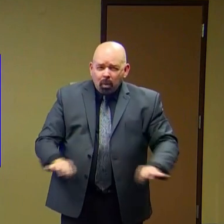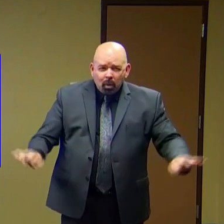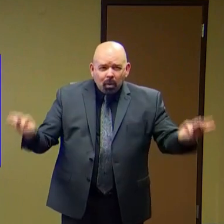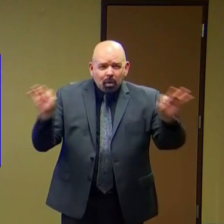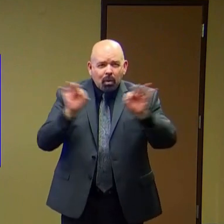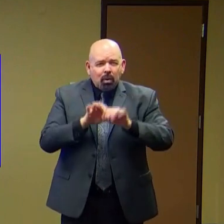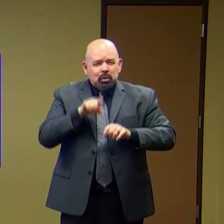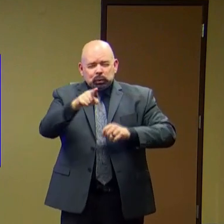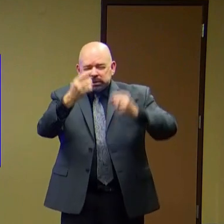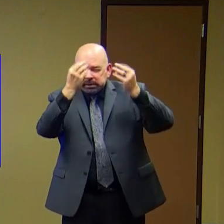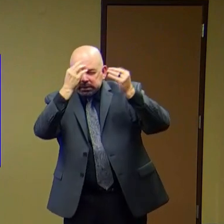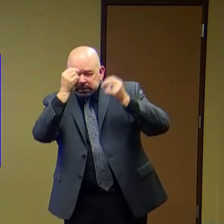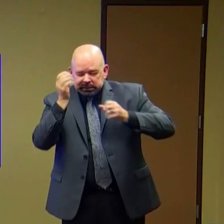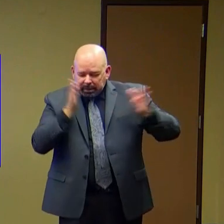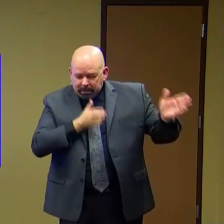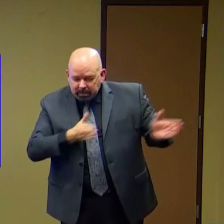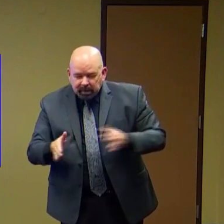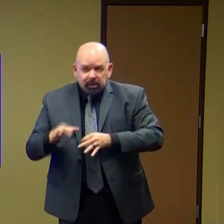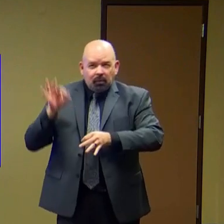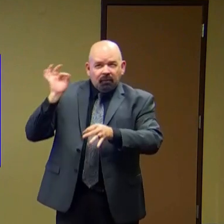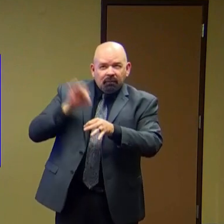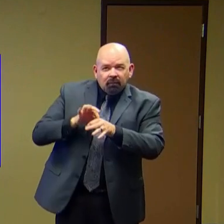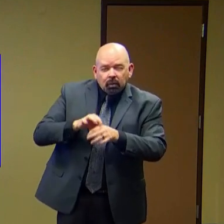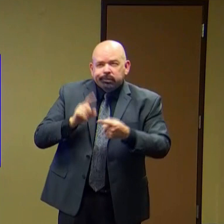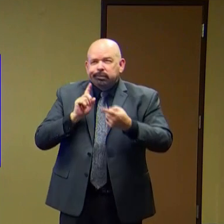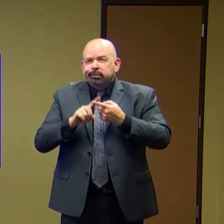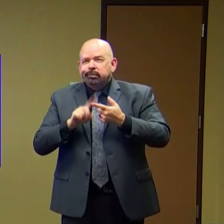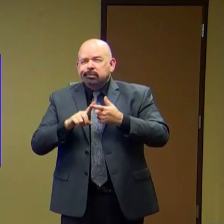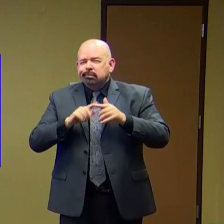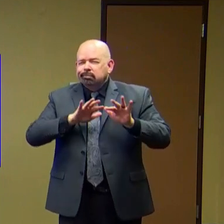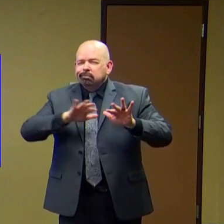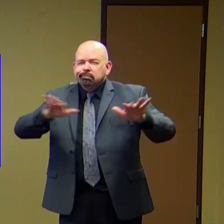plan and please go vote.